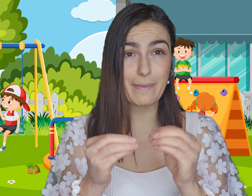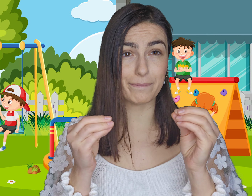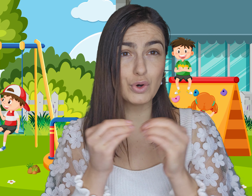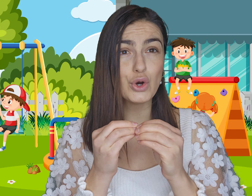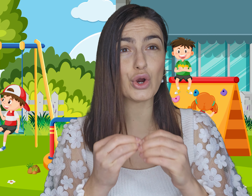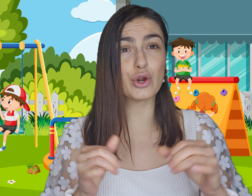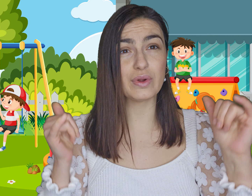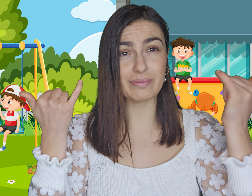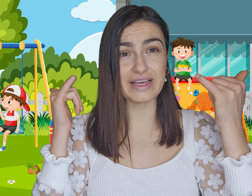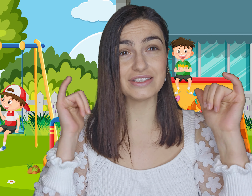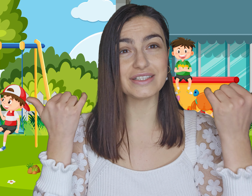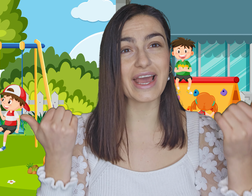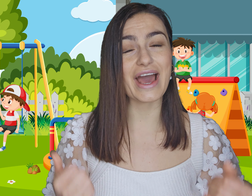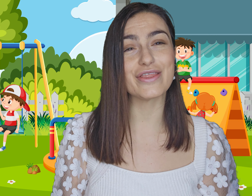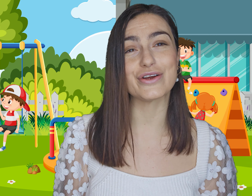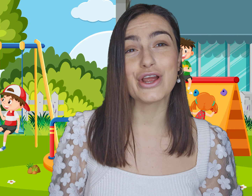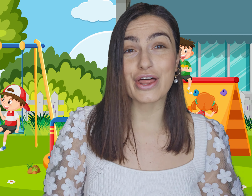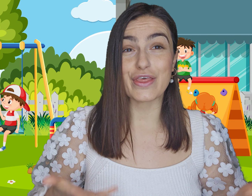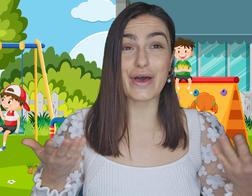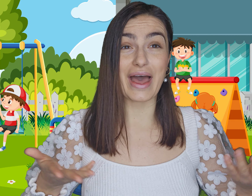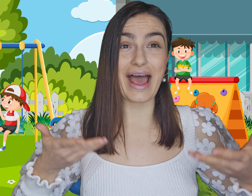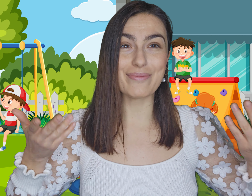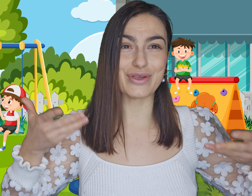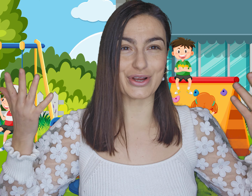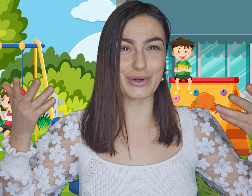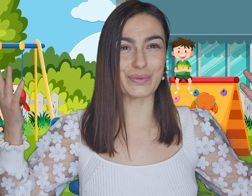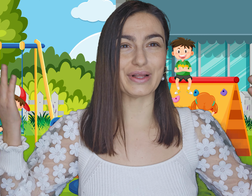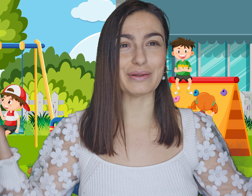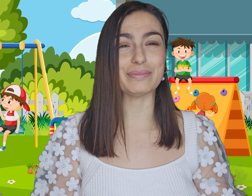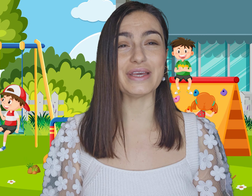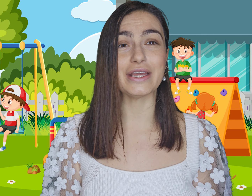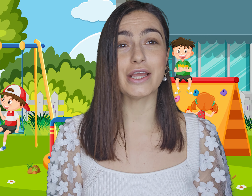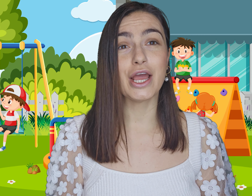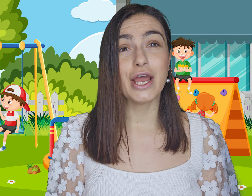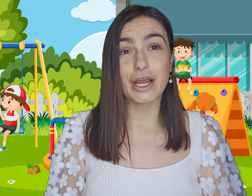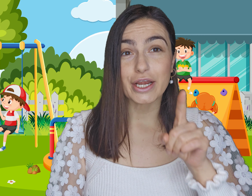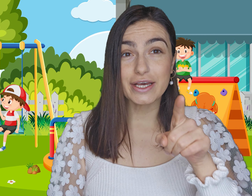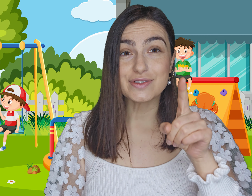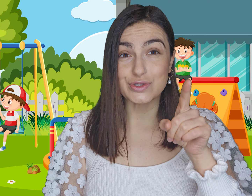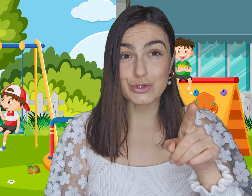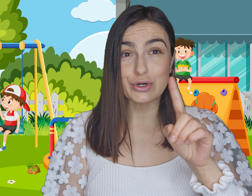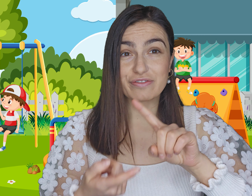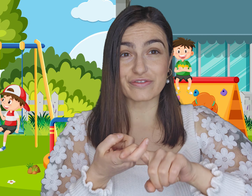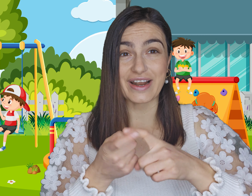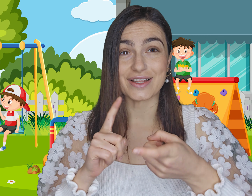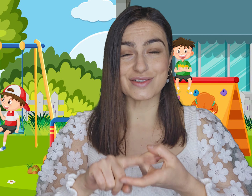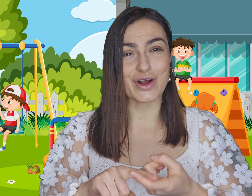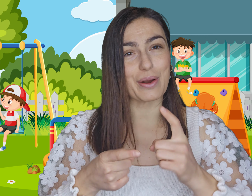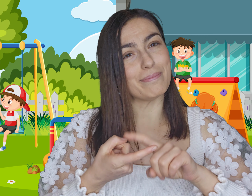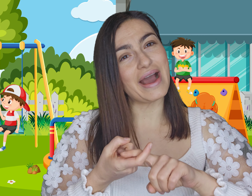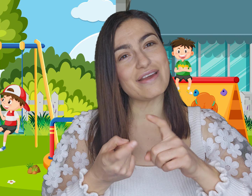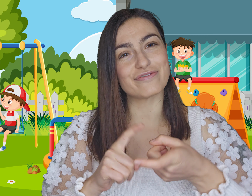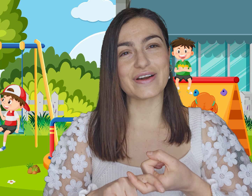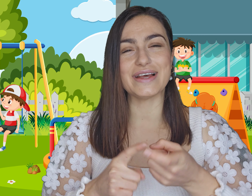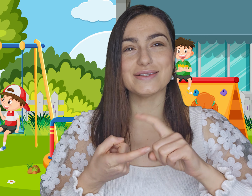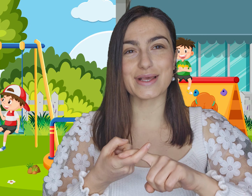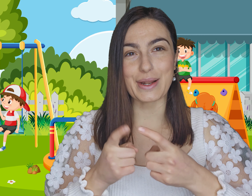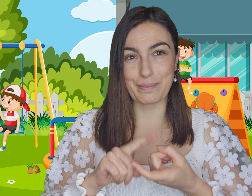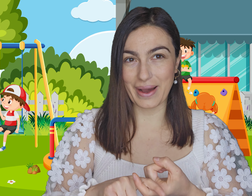more we play together the happier we'll be because your friends are my friends and my